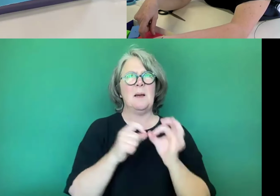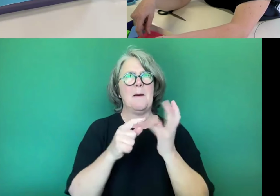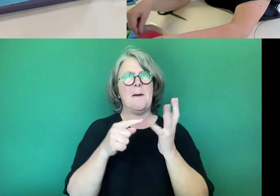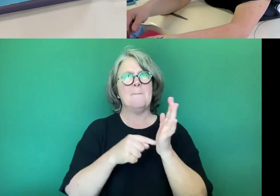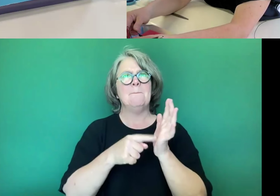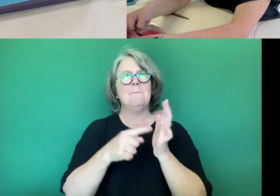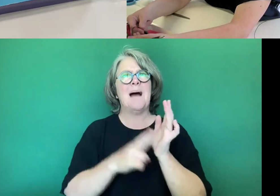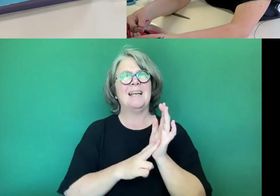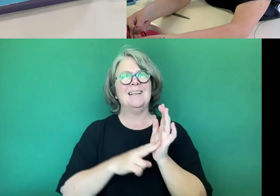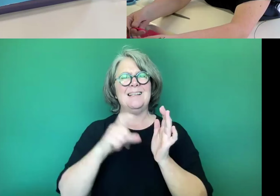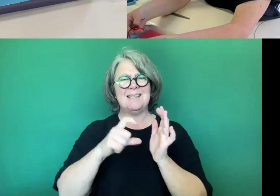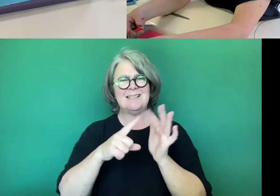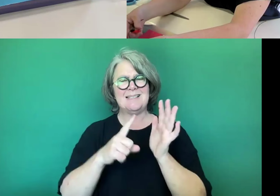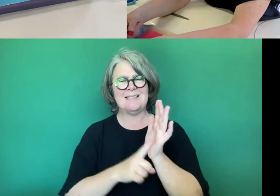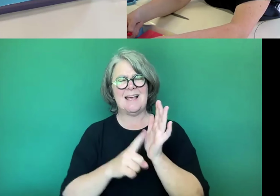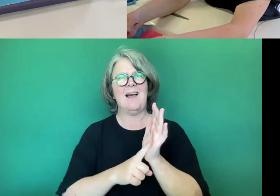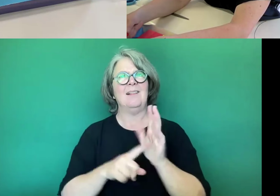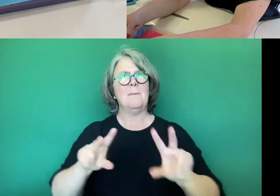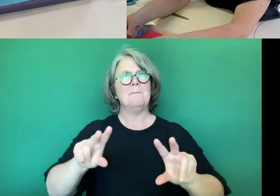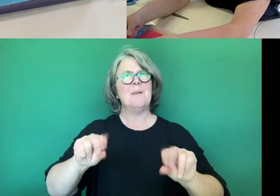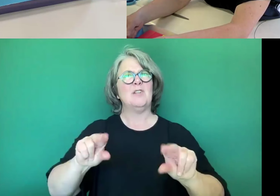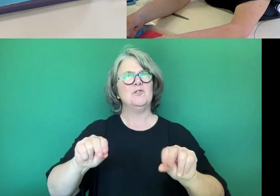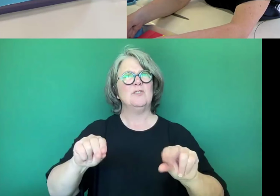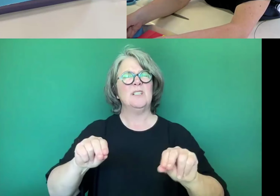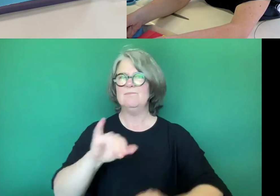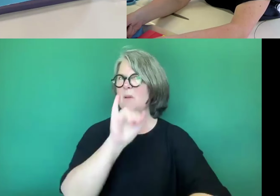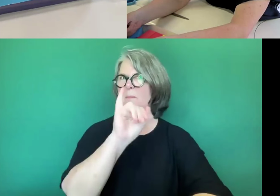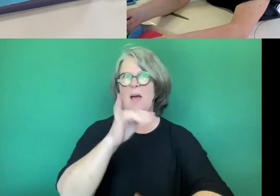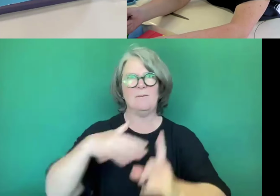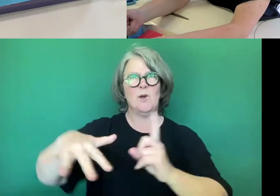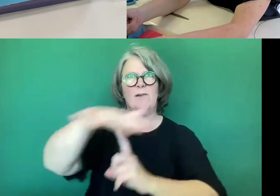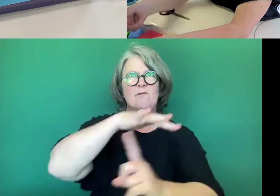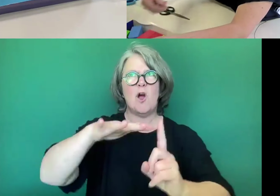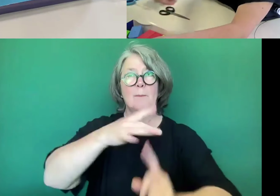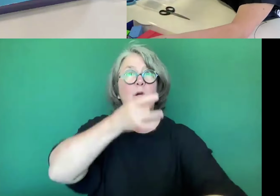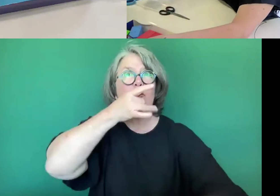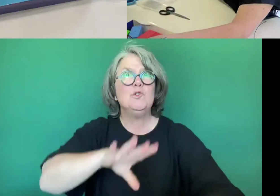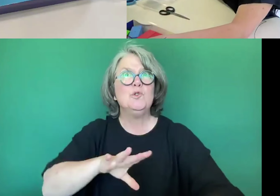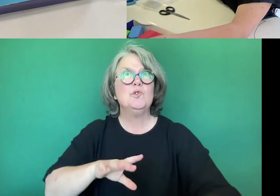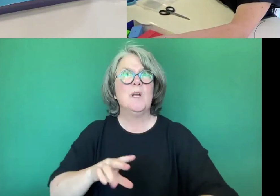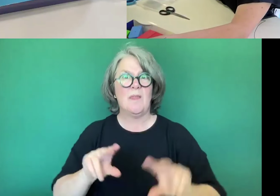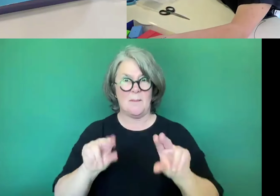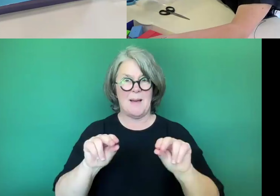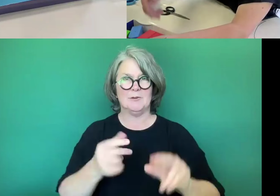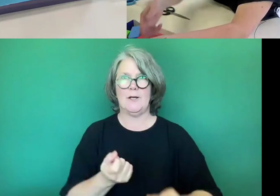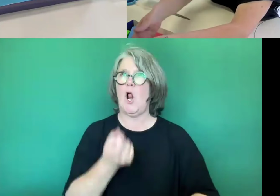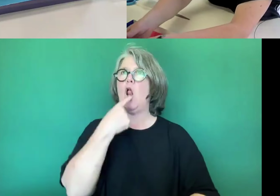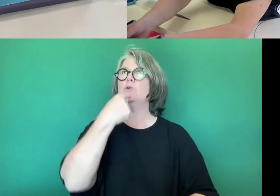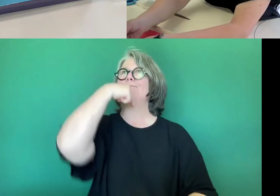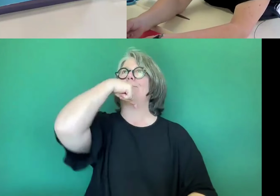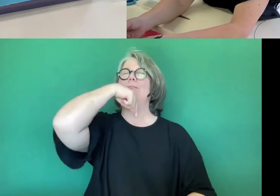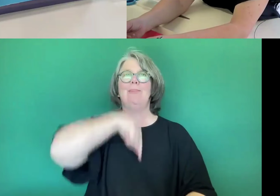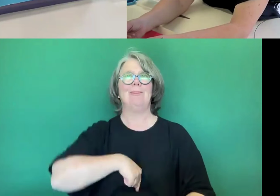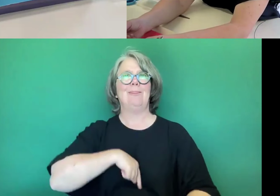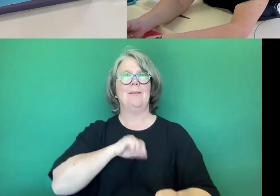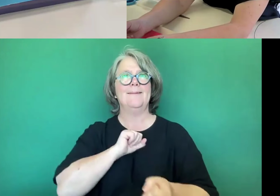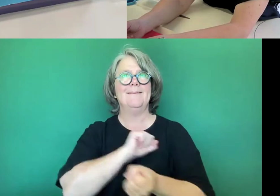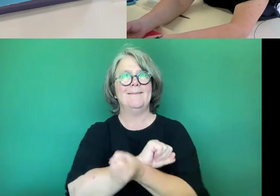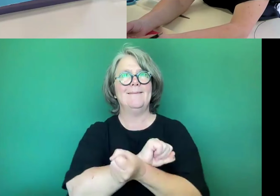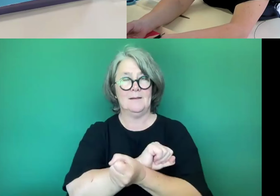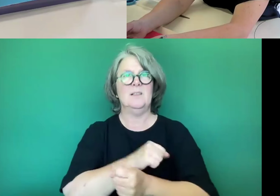evil because they're bad for the environment and kids can swallow them. So it took me absolutely ages